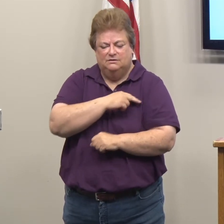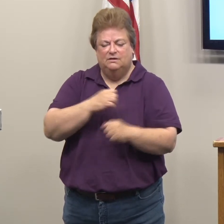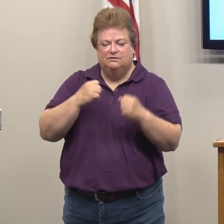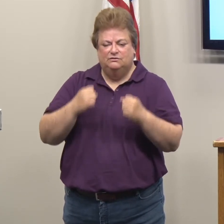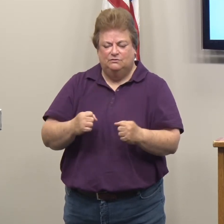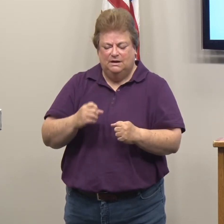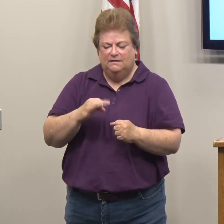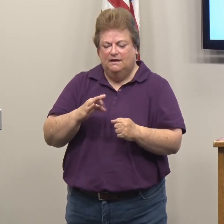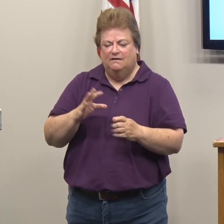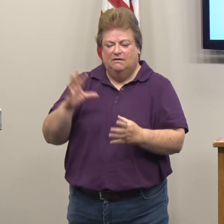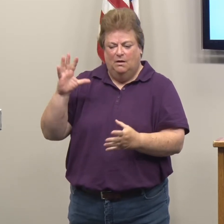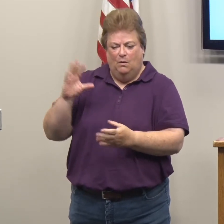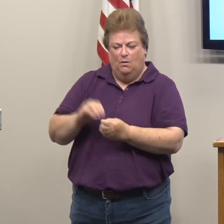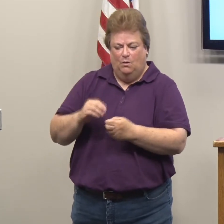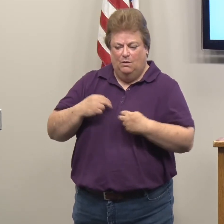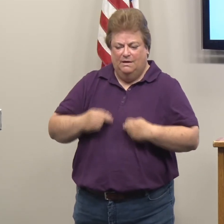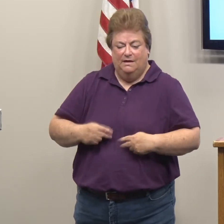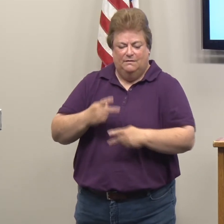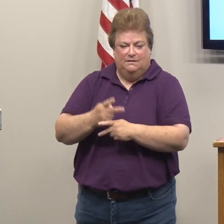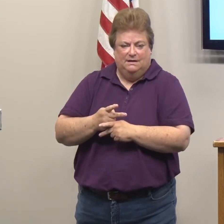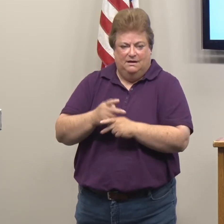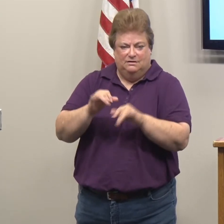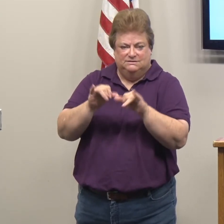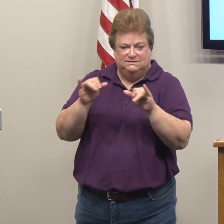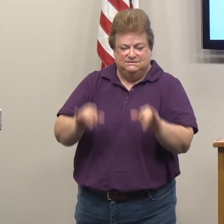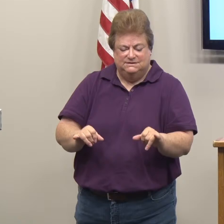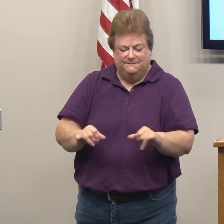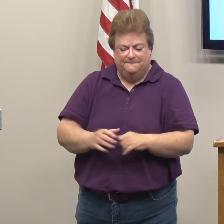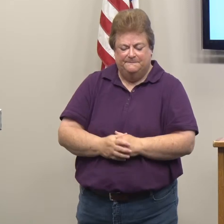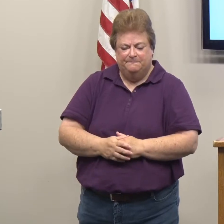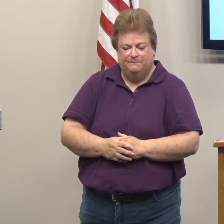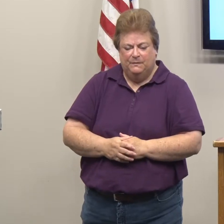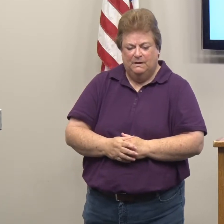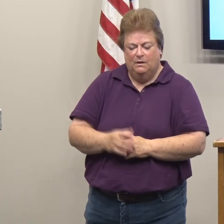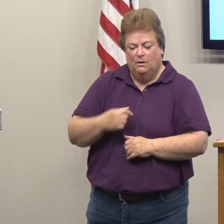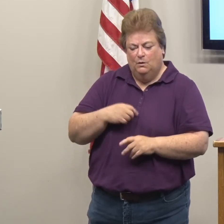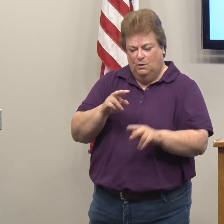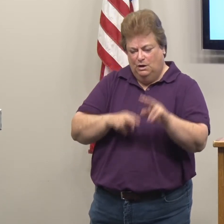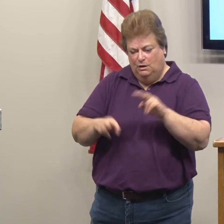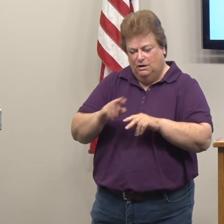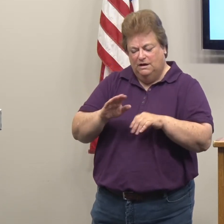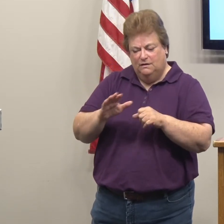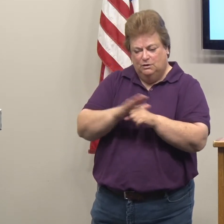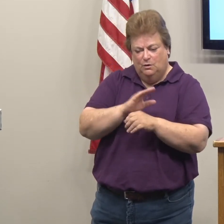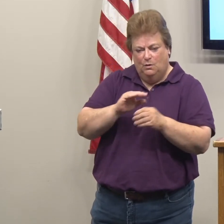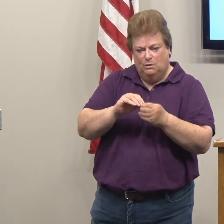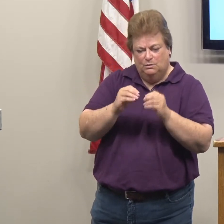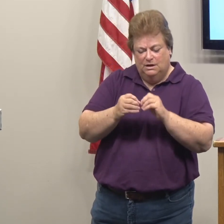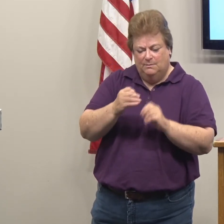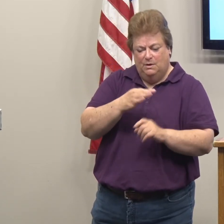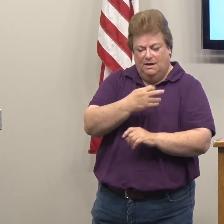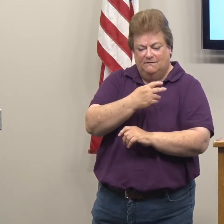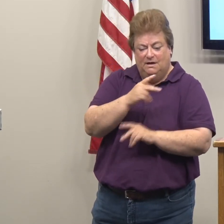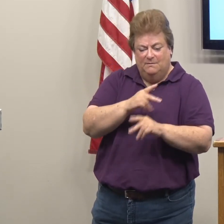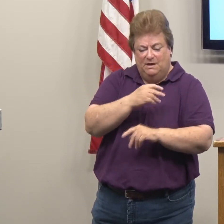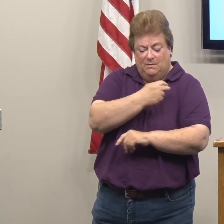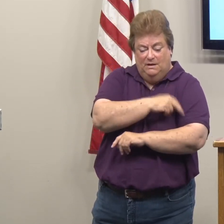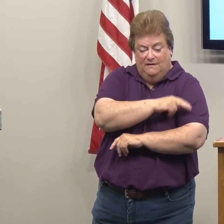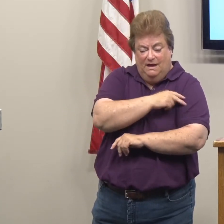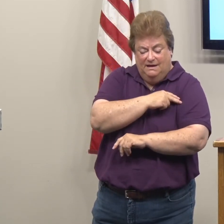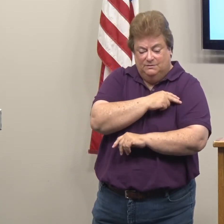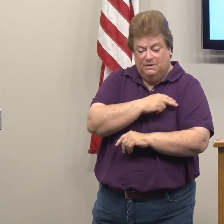our entire healthcare system. To determine this, we look at the total number of patients hospitalized, the number that